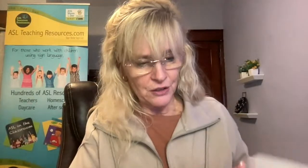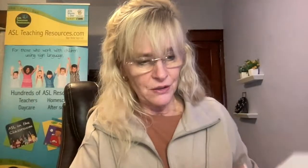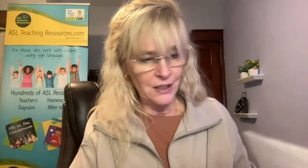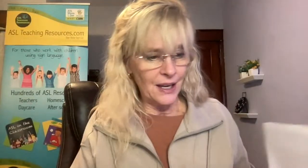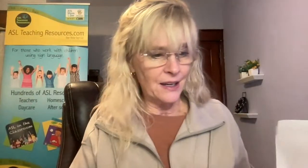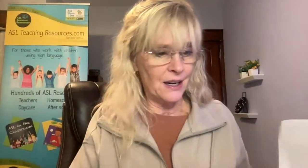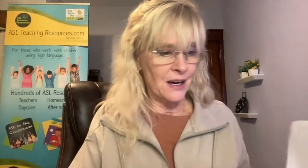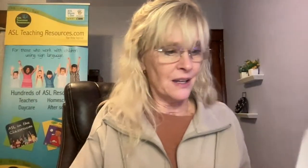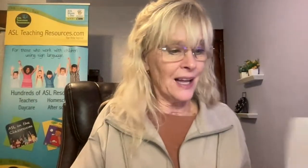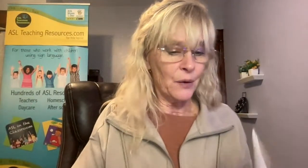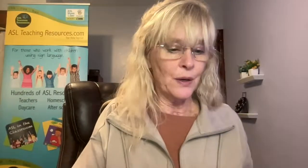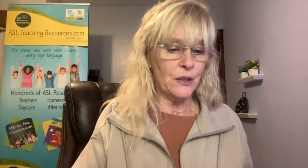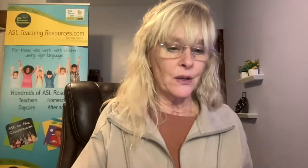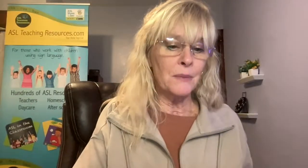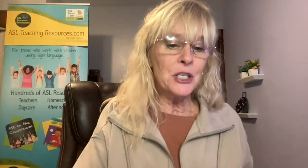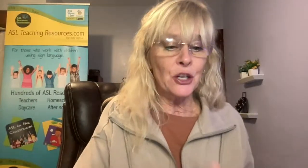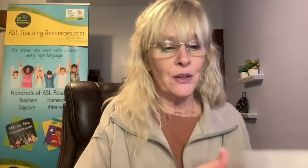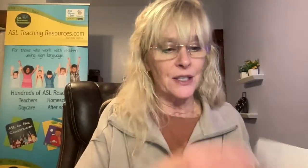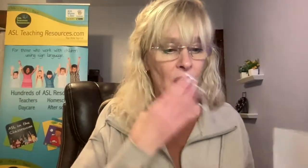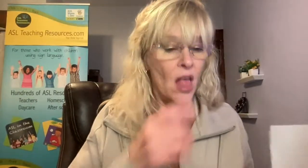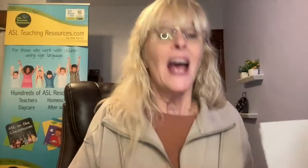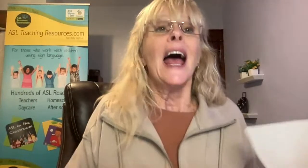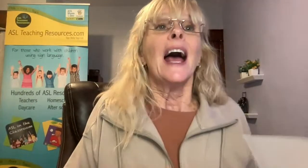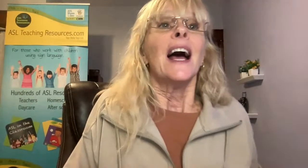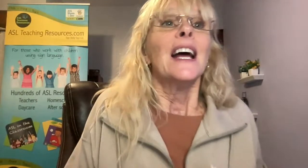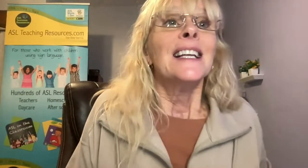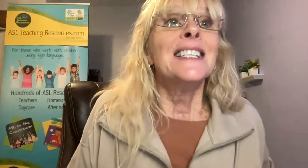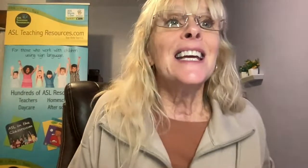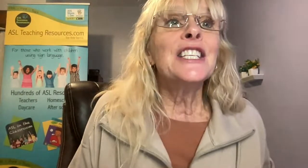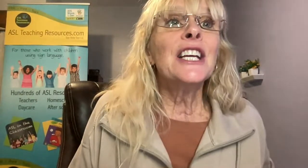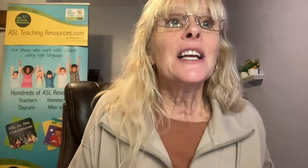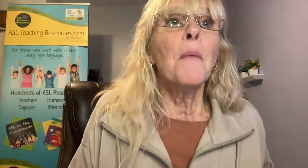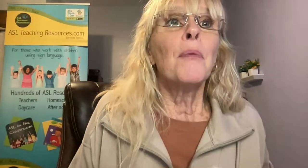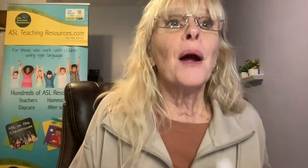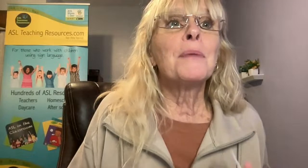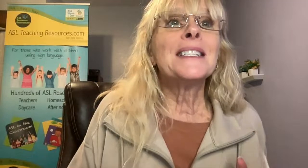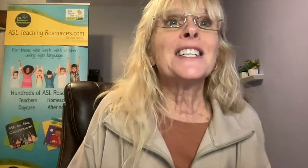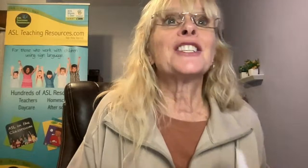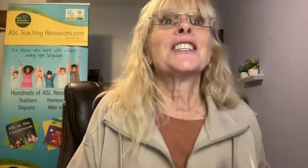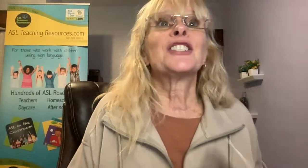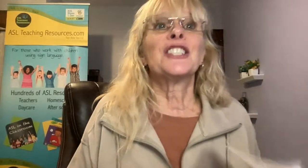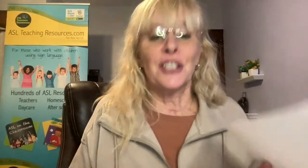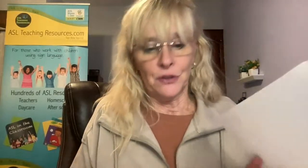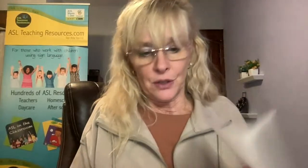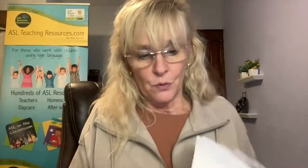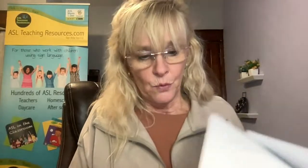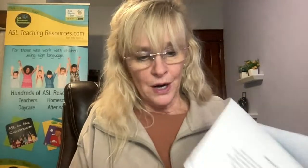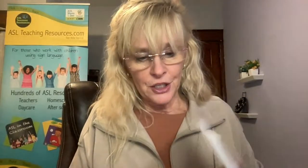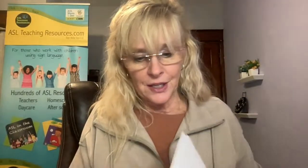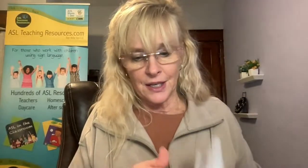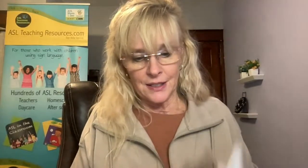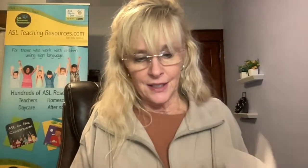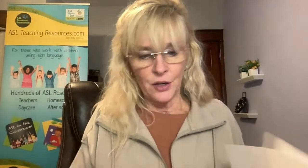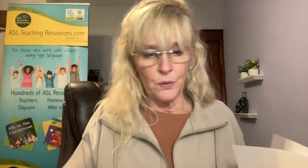children like we do. Let me show you this. Teaching prepositions to children. Watch this. Are you